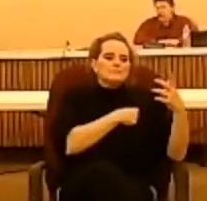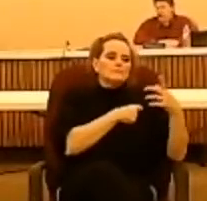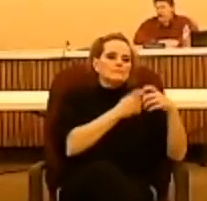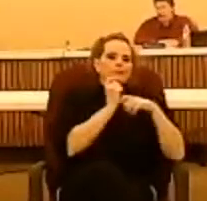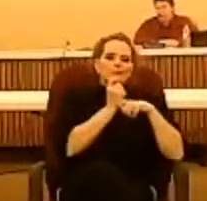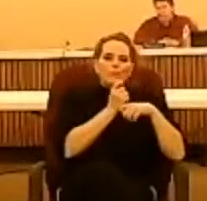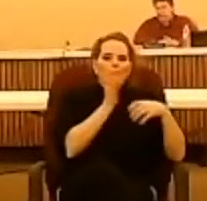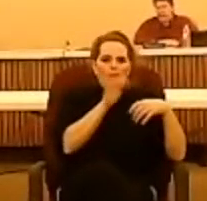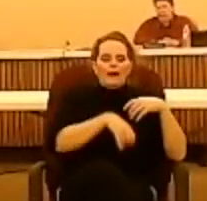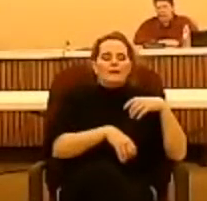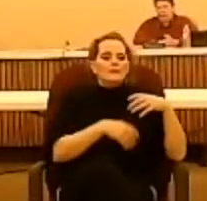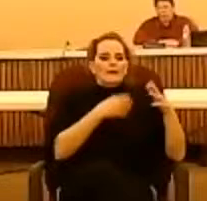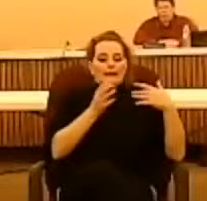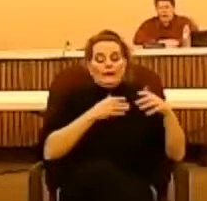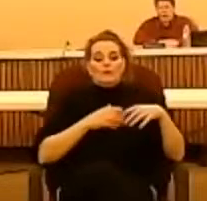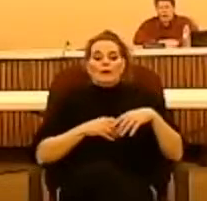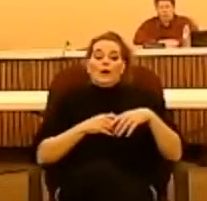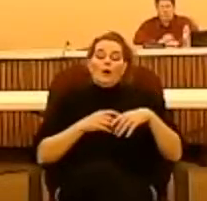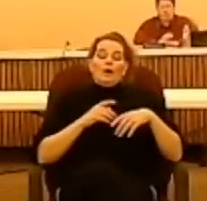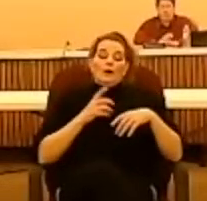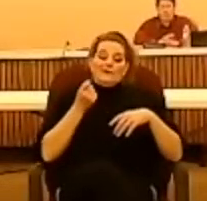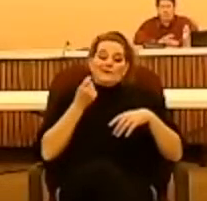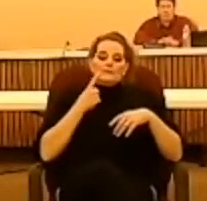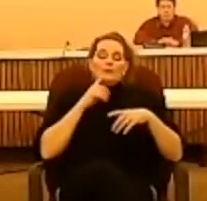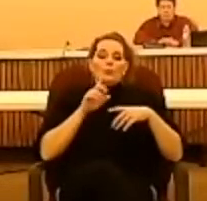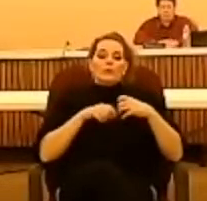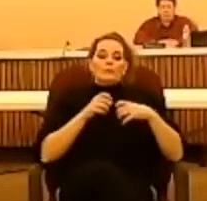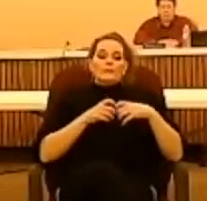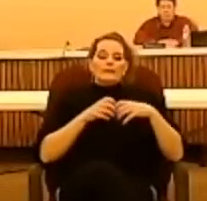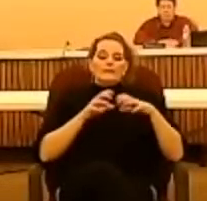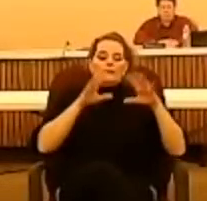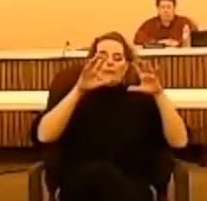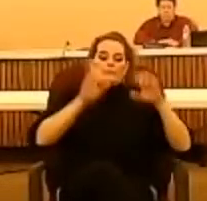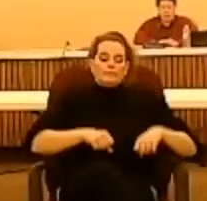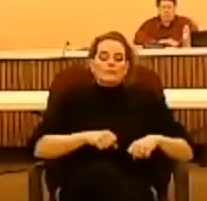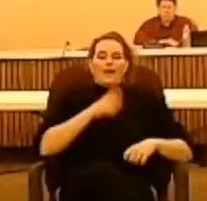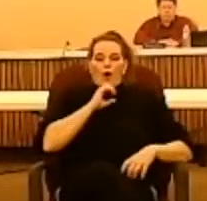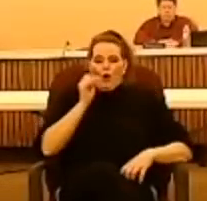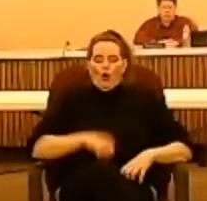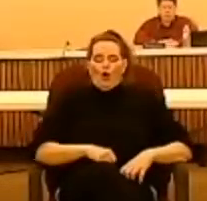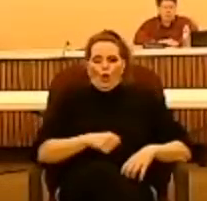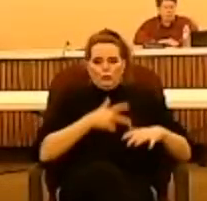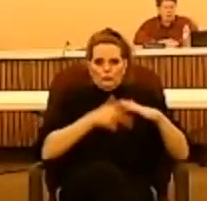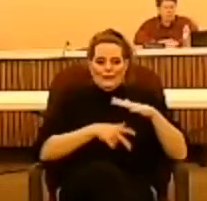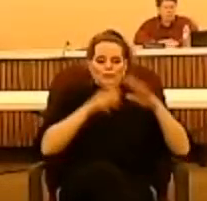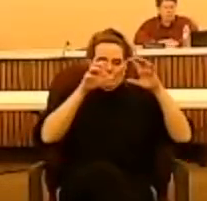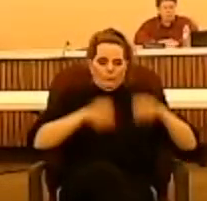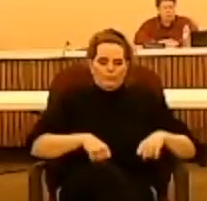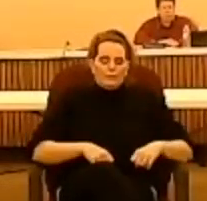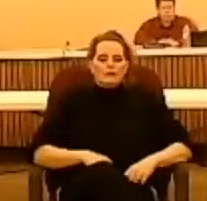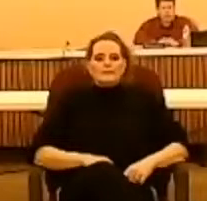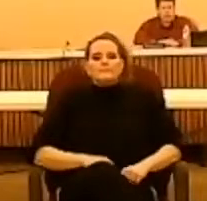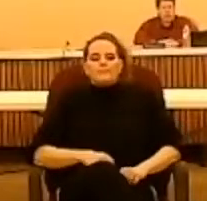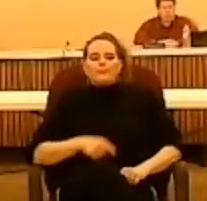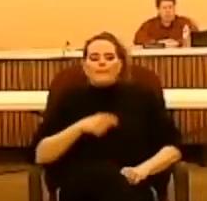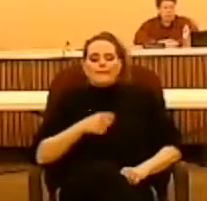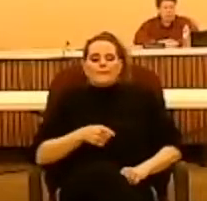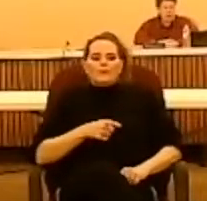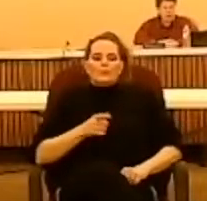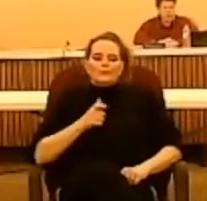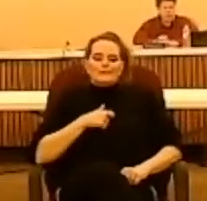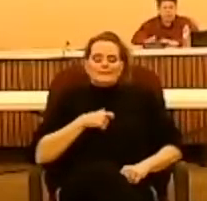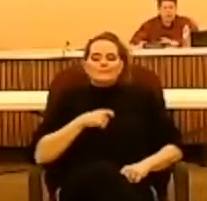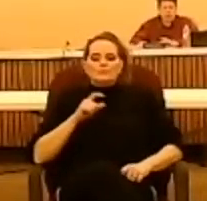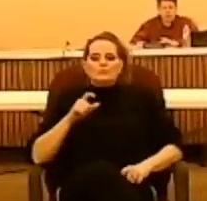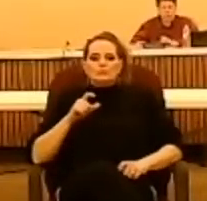But in doing that, when we take out that old garage, that's currently being used by the facilities and the grounds folks, so we needed to